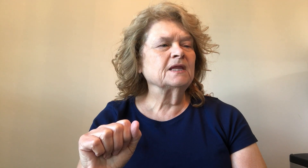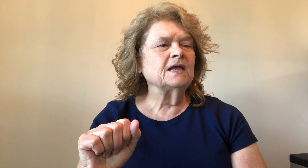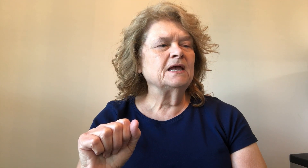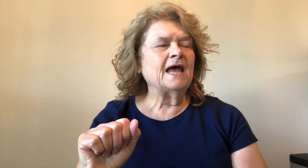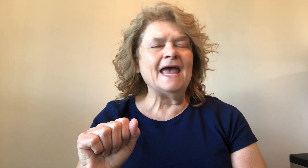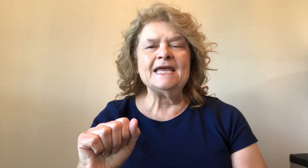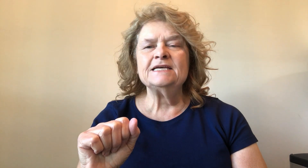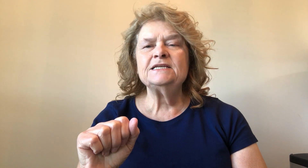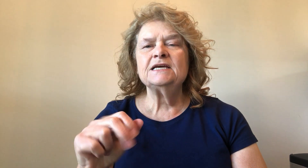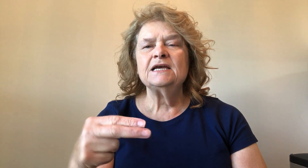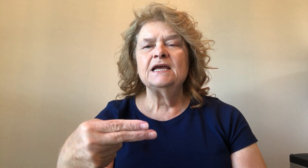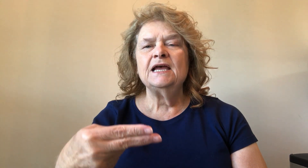Hand,